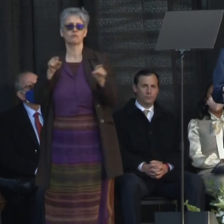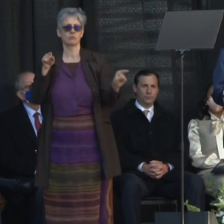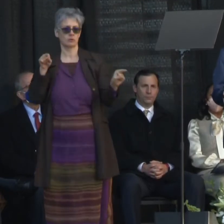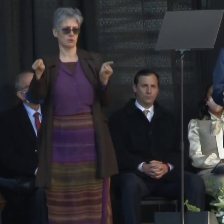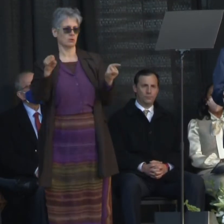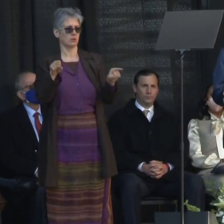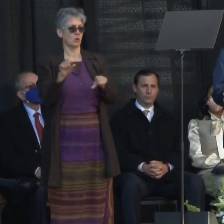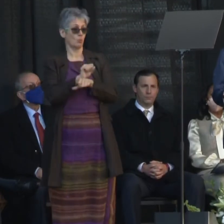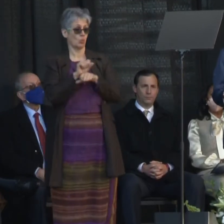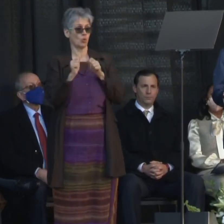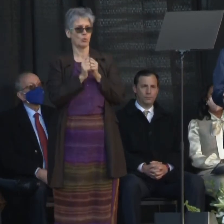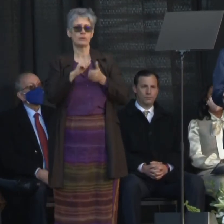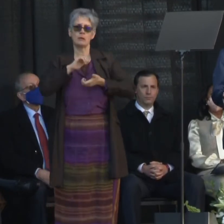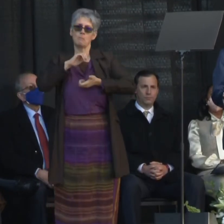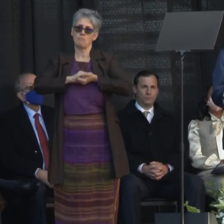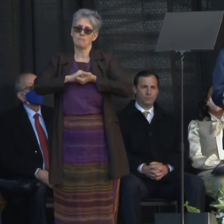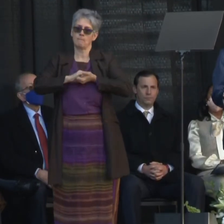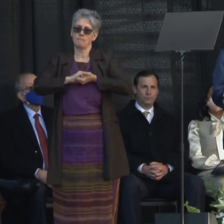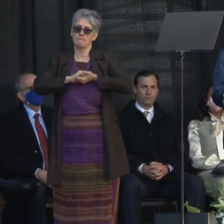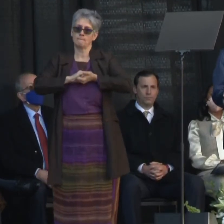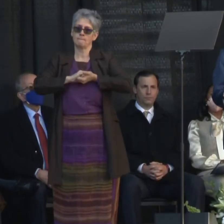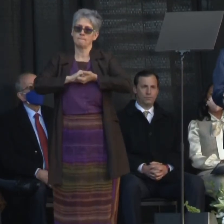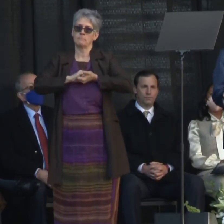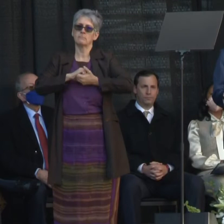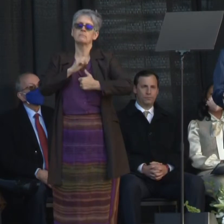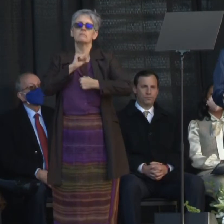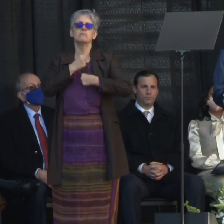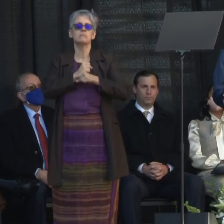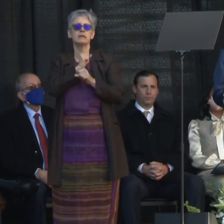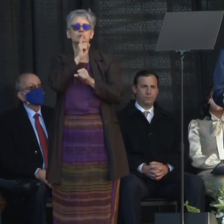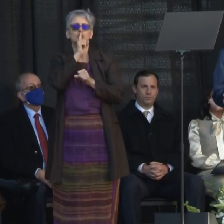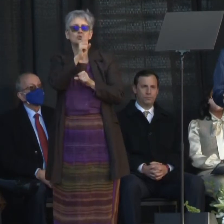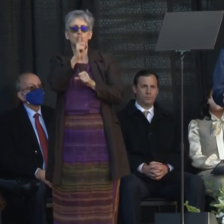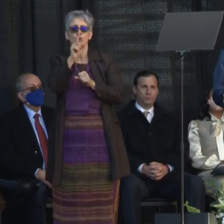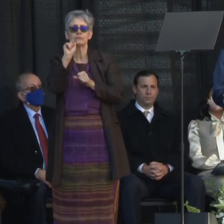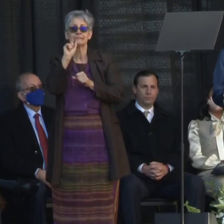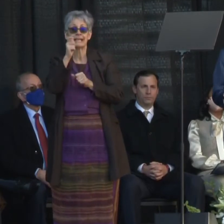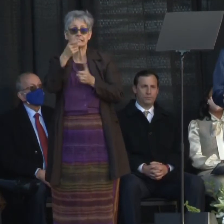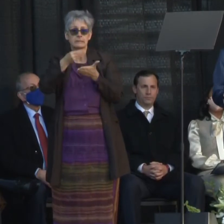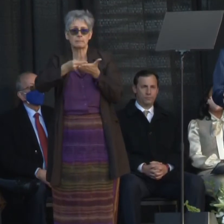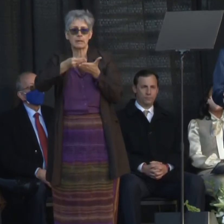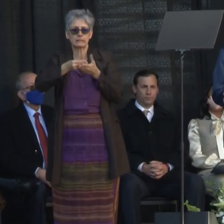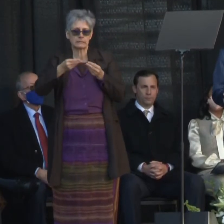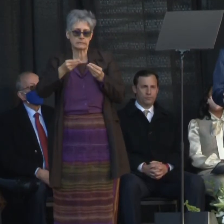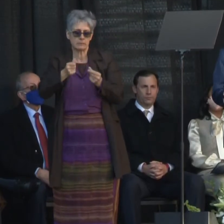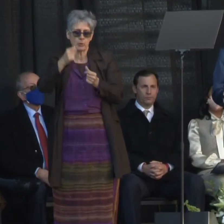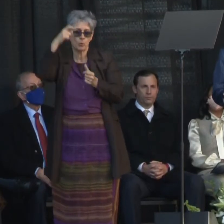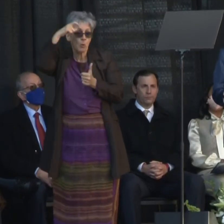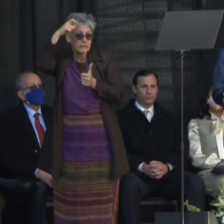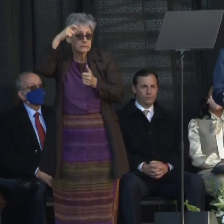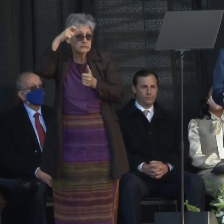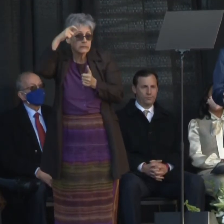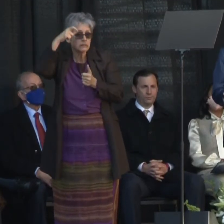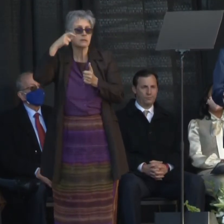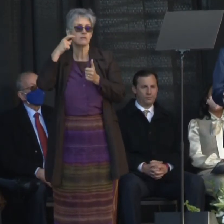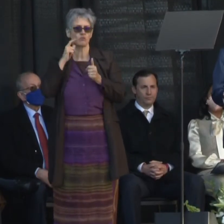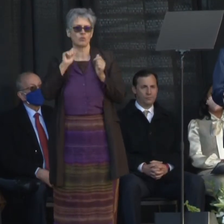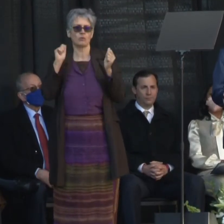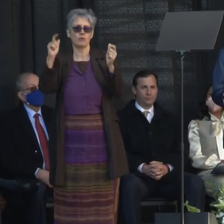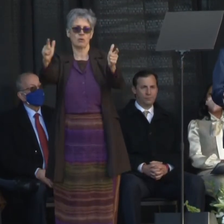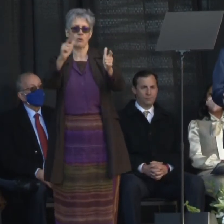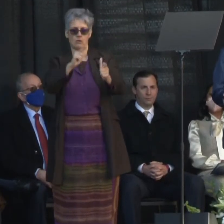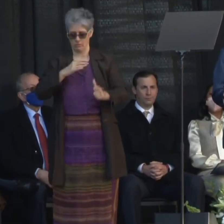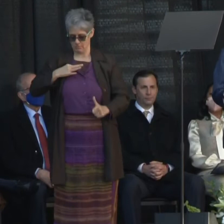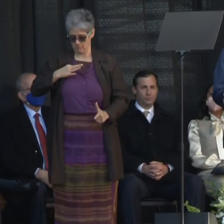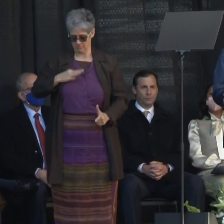ensure that tax dollars are spent wisely and efficiently for the benefit of all of our citizens. If you live, work,